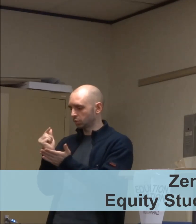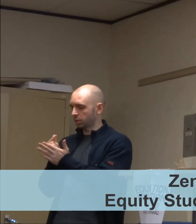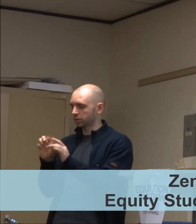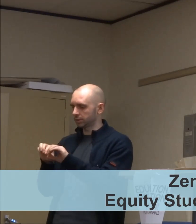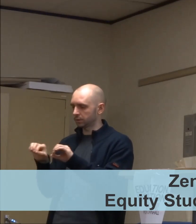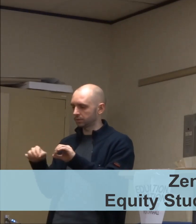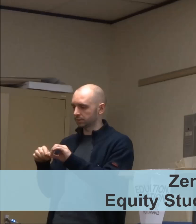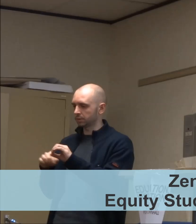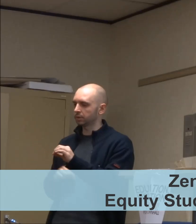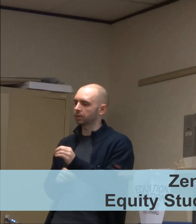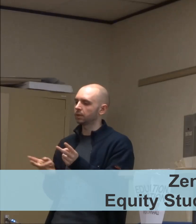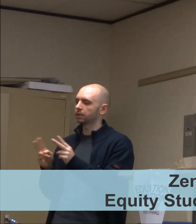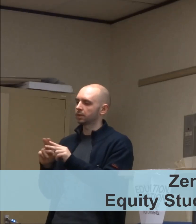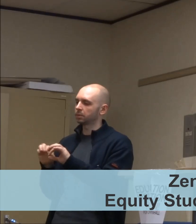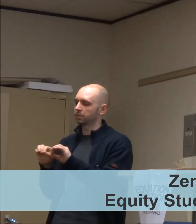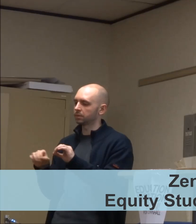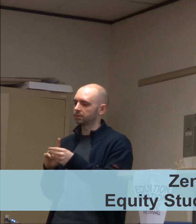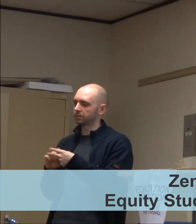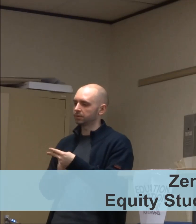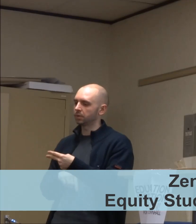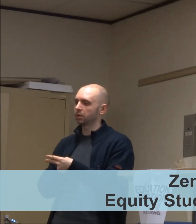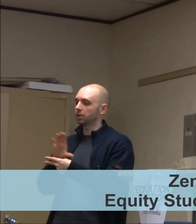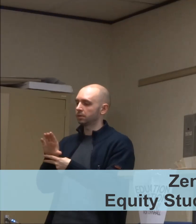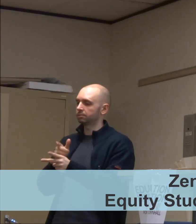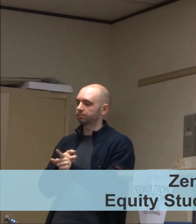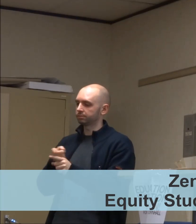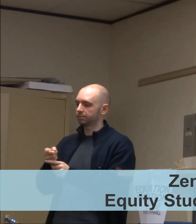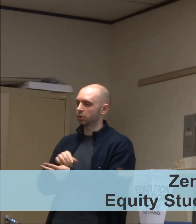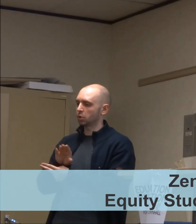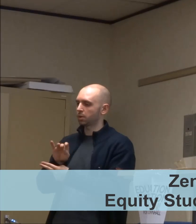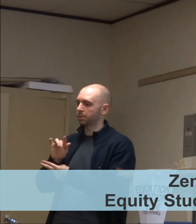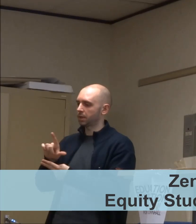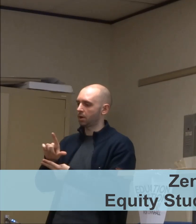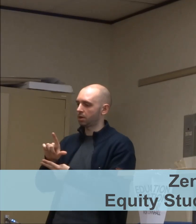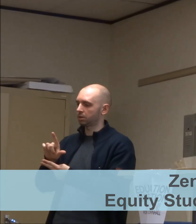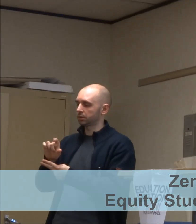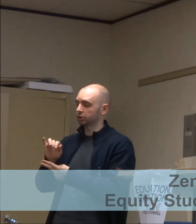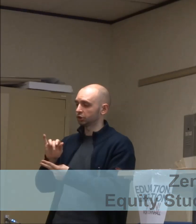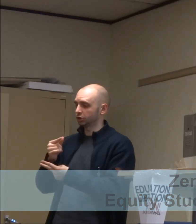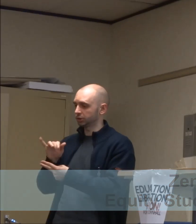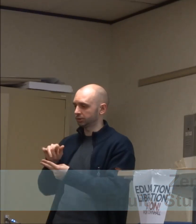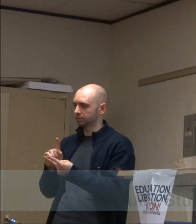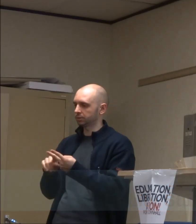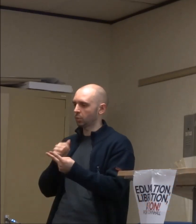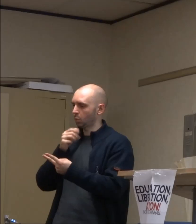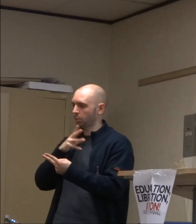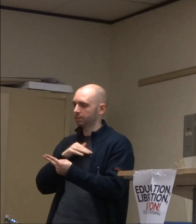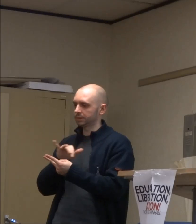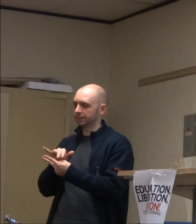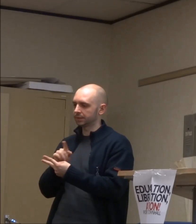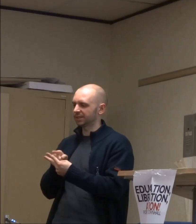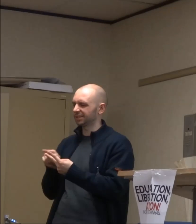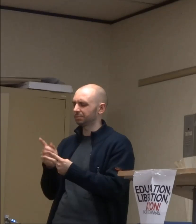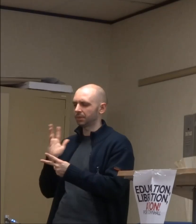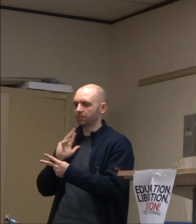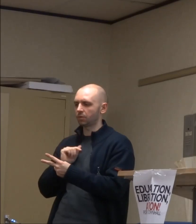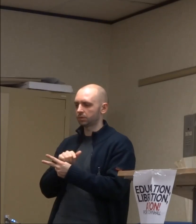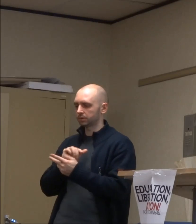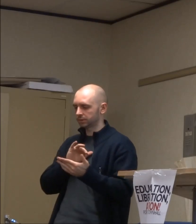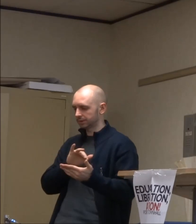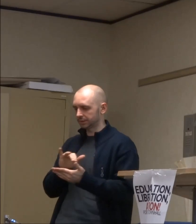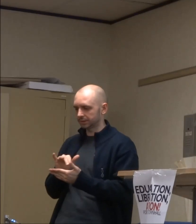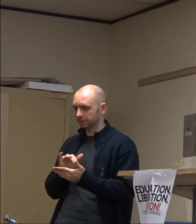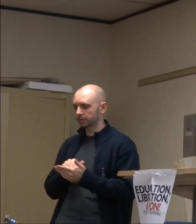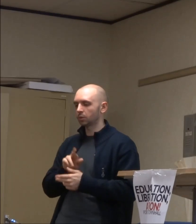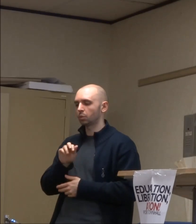double majoring in Women and Gender Studies and Criminology. Throughout her studies, her interests have focused on the intersections of race, gender, and class